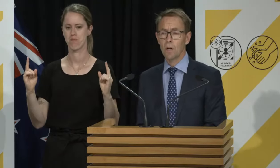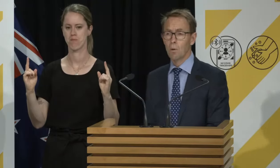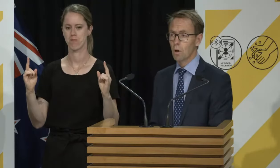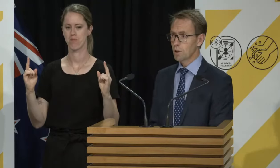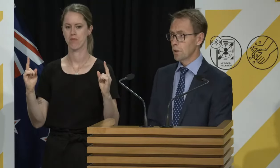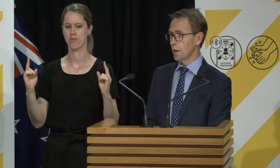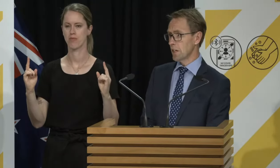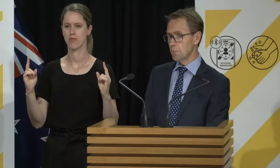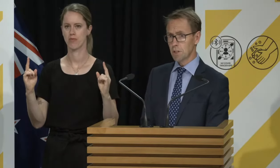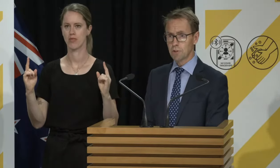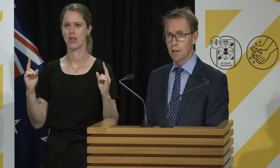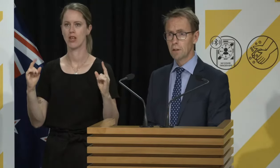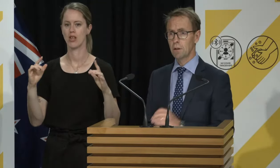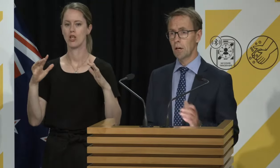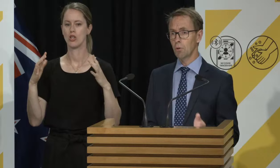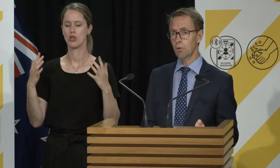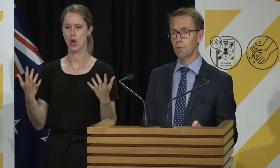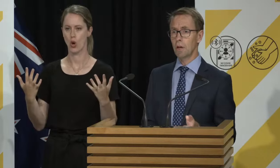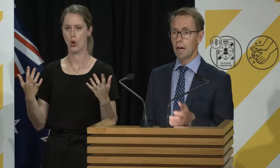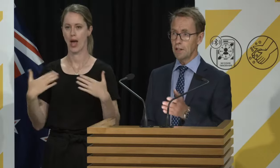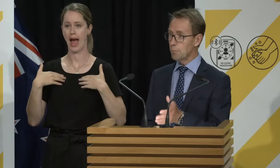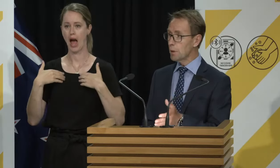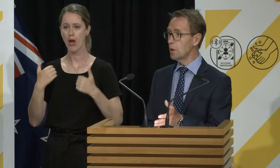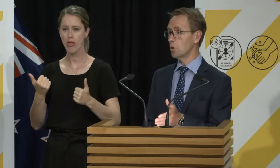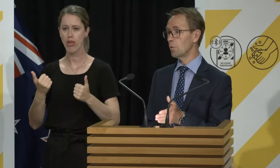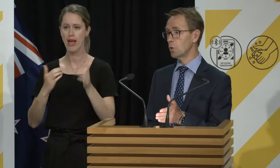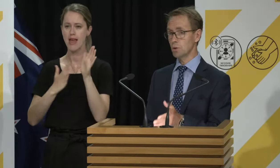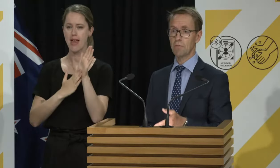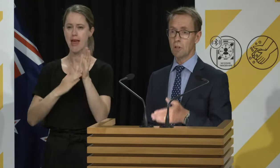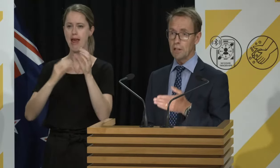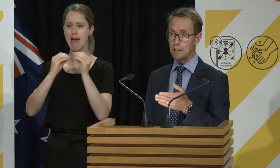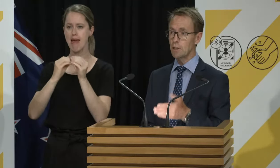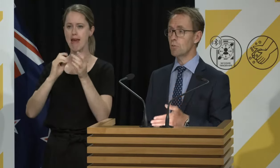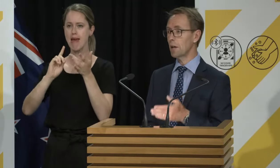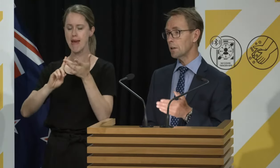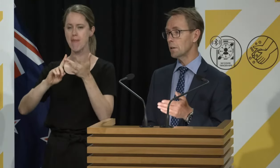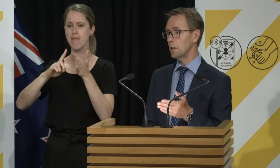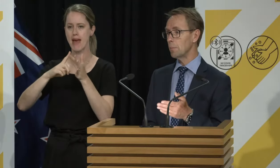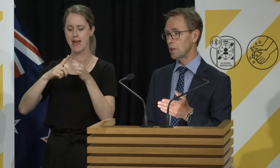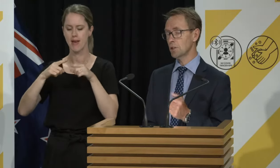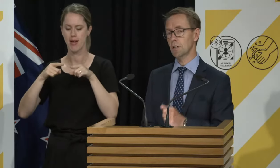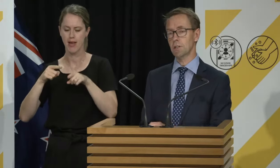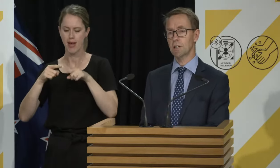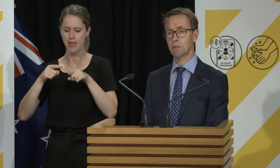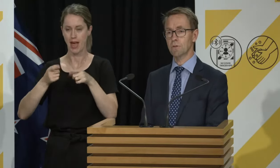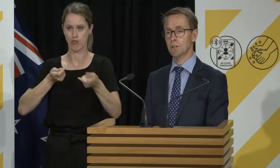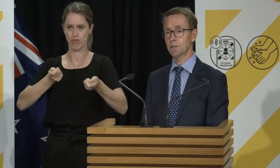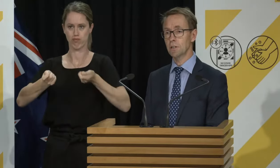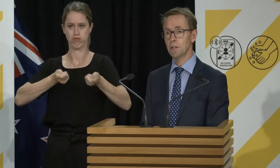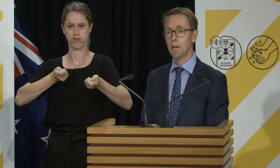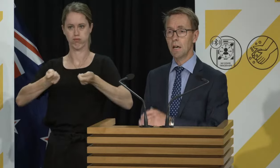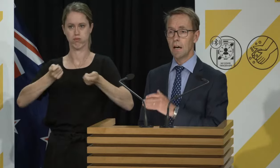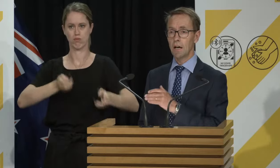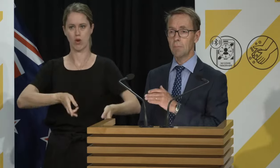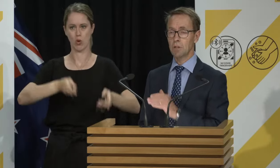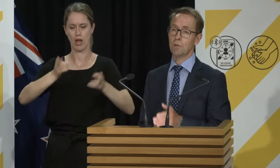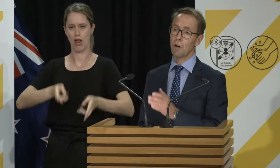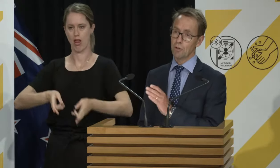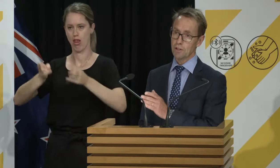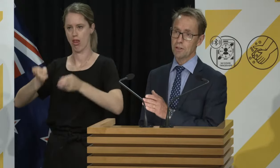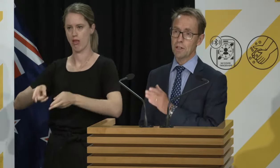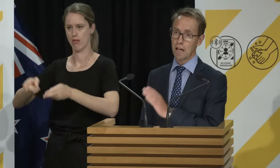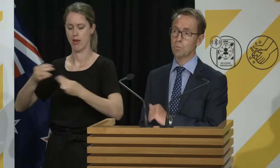so what our teams have done, Health and MB, who of course have the lead in running managed isolation facilities,